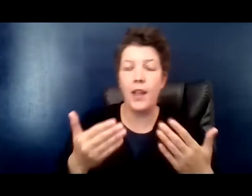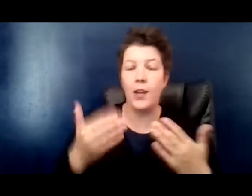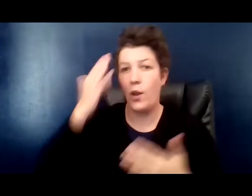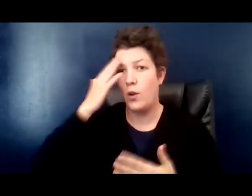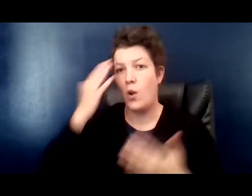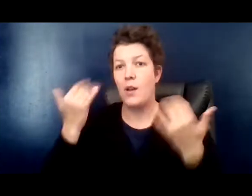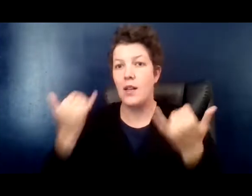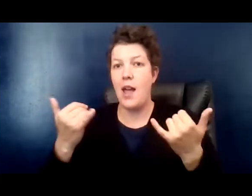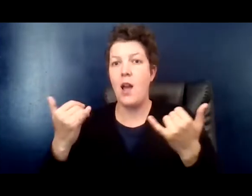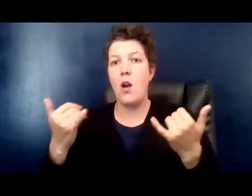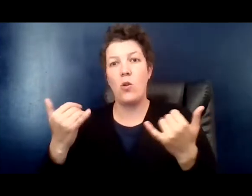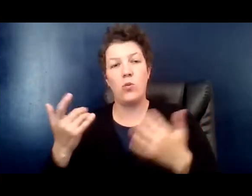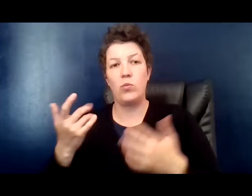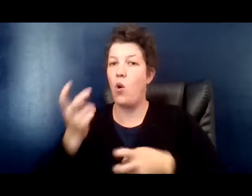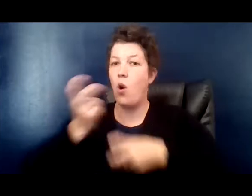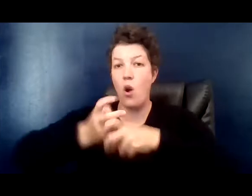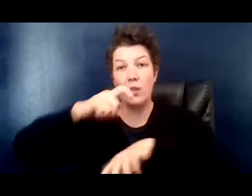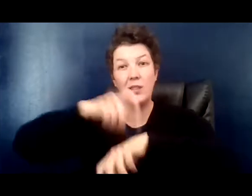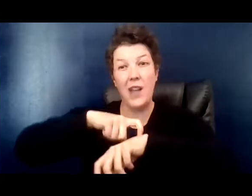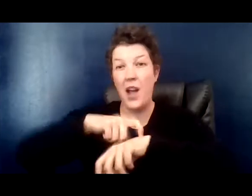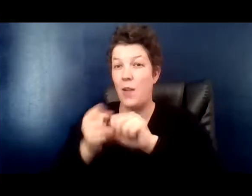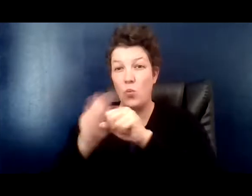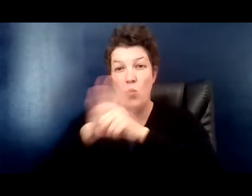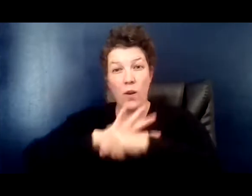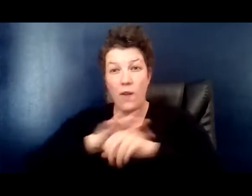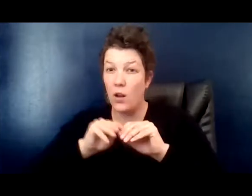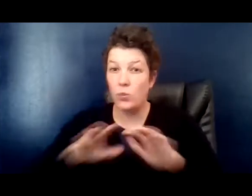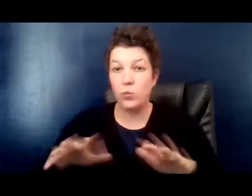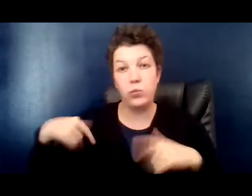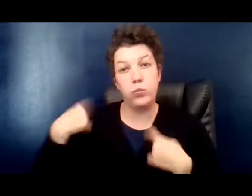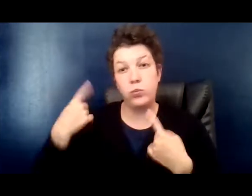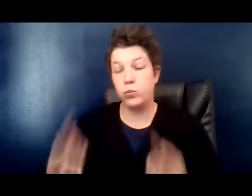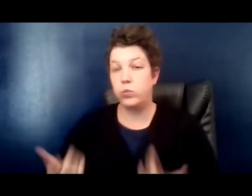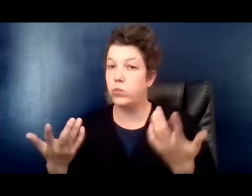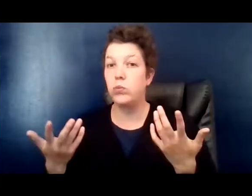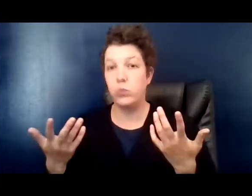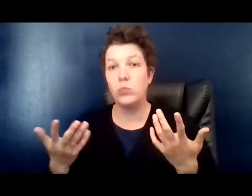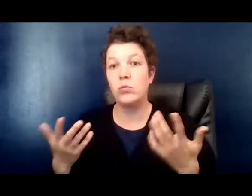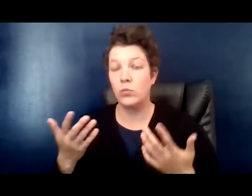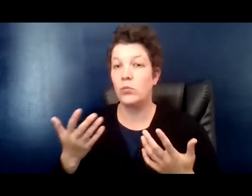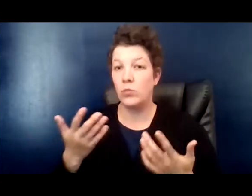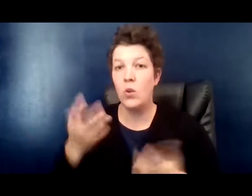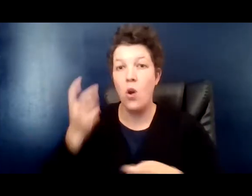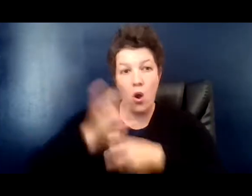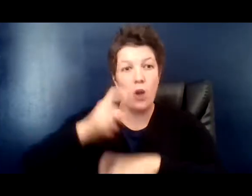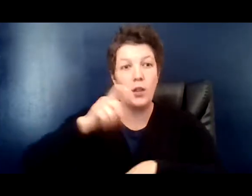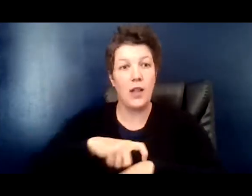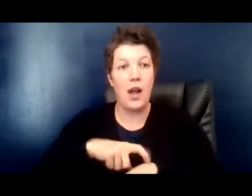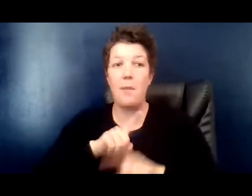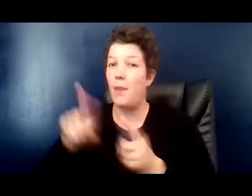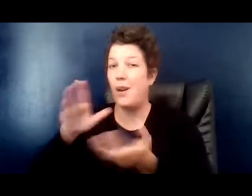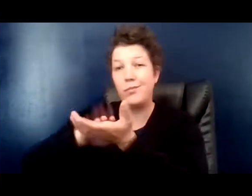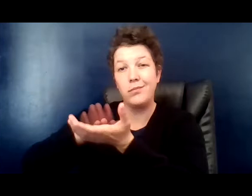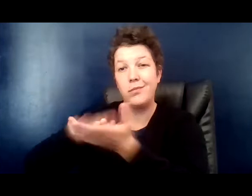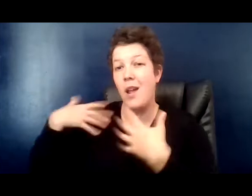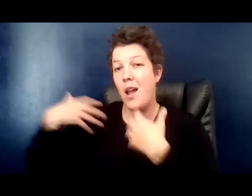some of these people over here. If you want to talk with any of them, have any questions for them. In our public health department, really proud of what the Hamilton